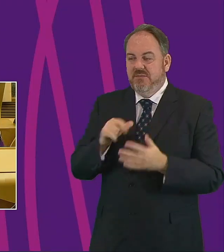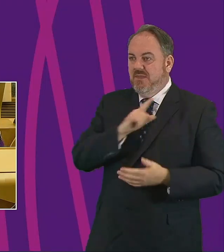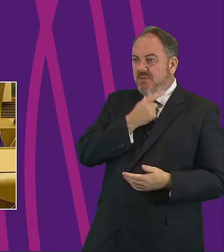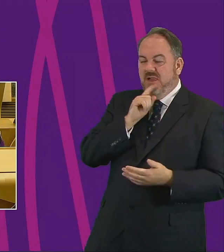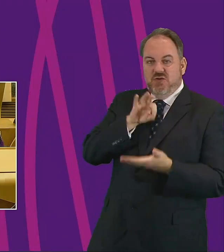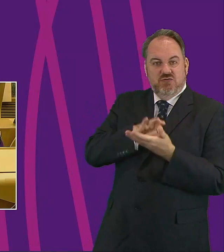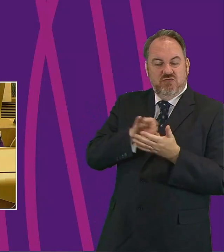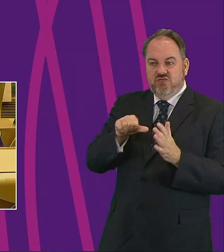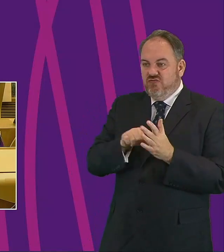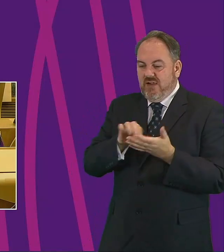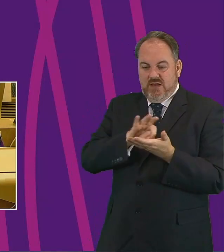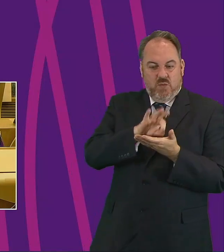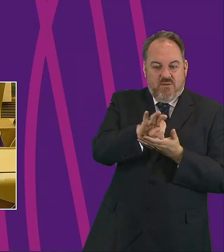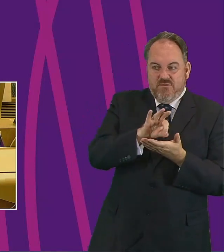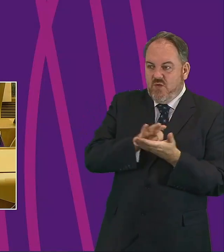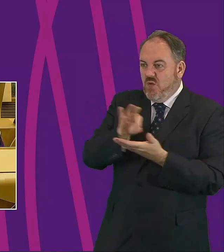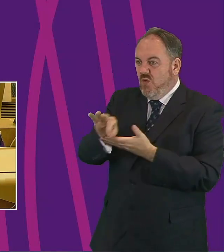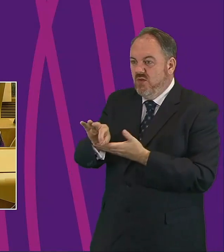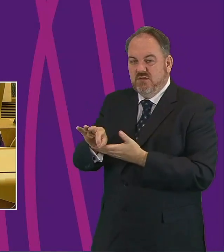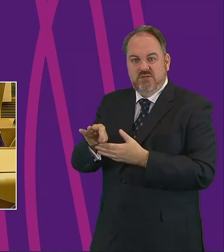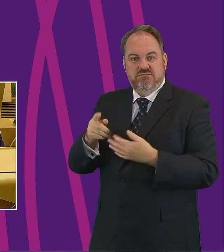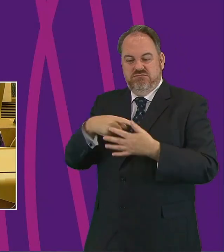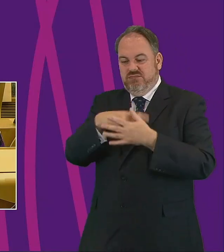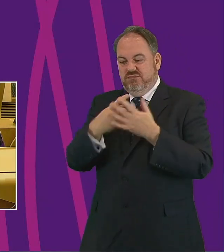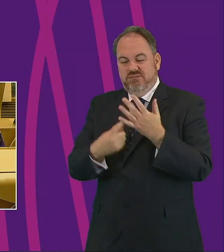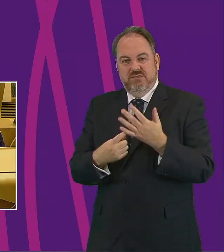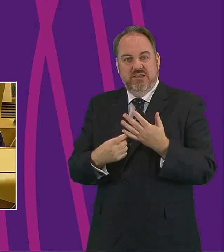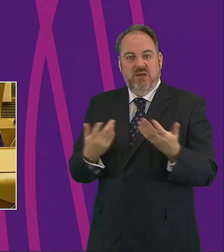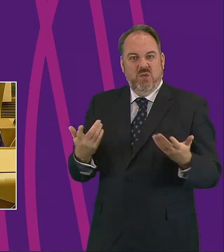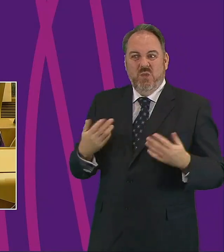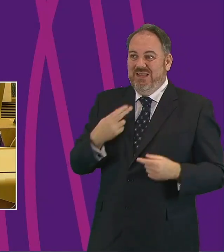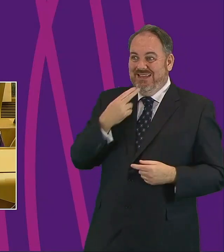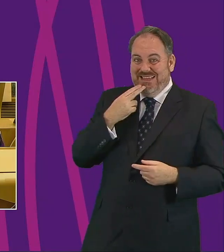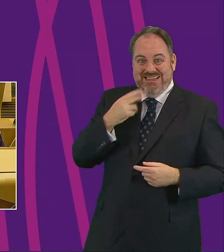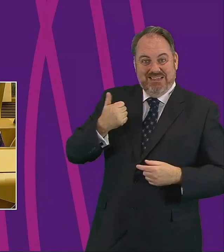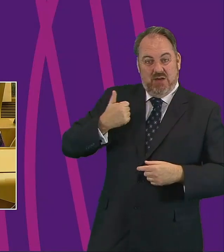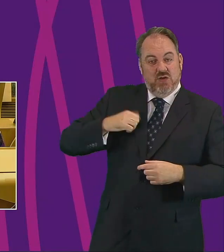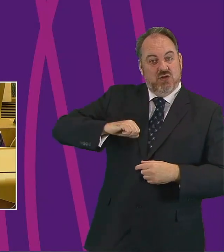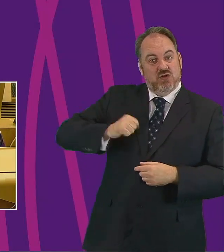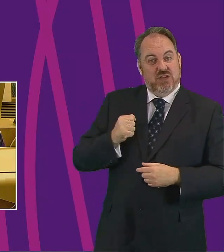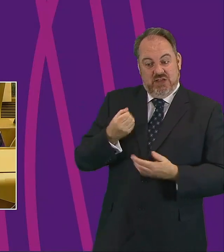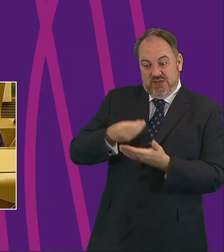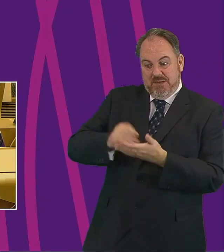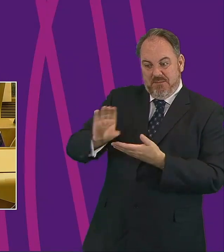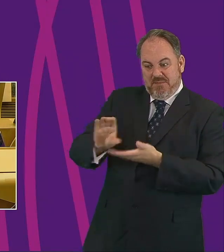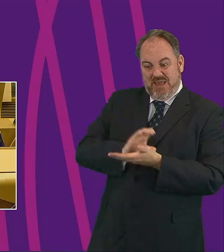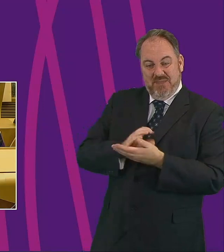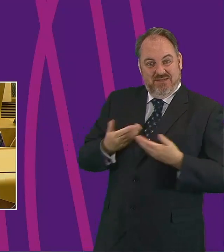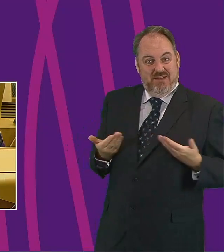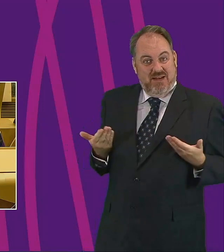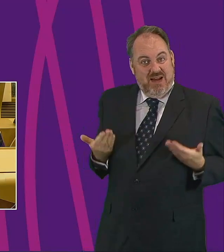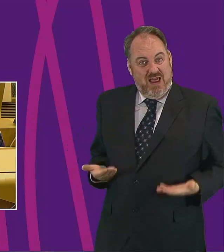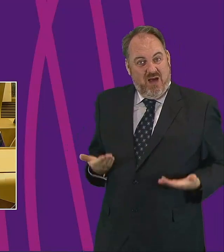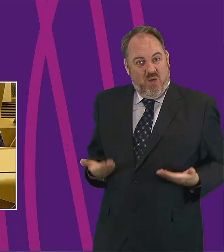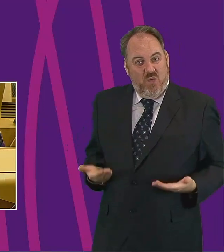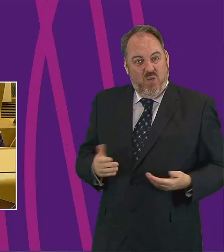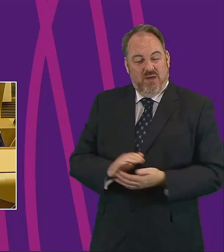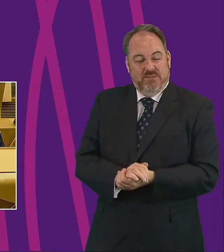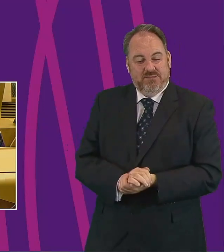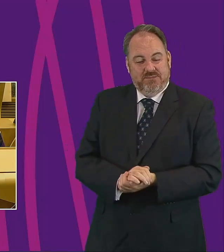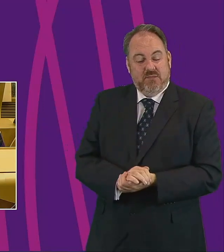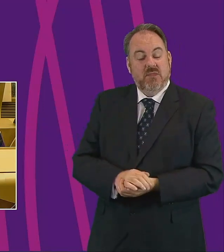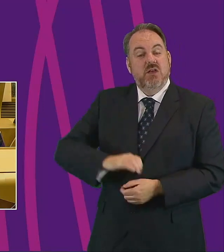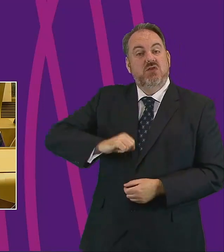facing even greater struggle before the Scottish child payment begins its rollout." The Scottish Government has said